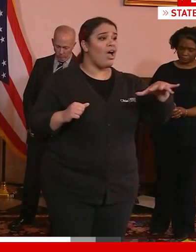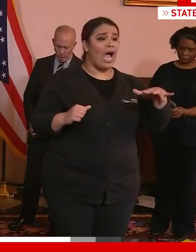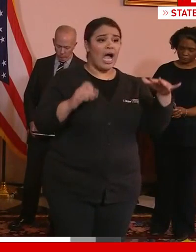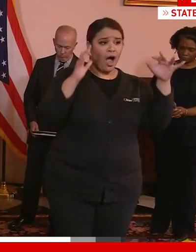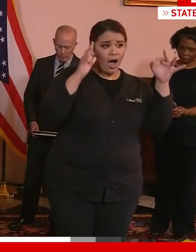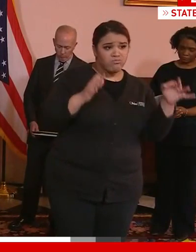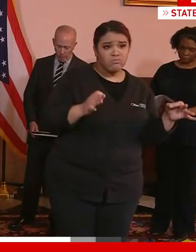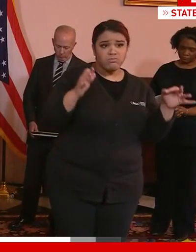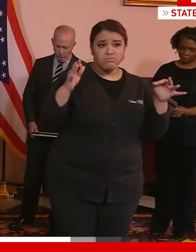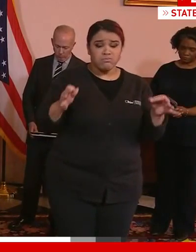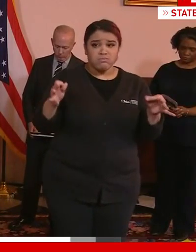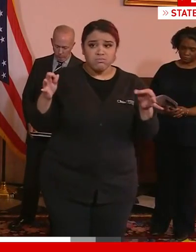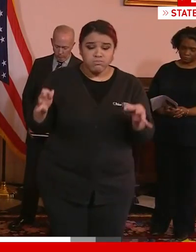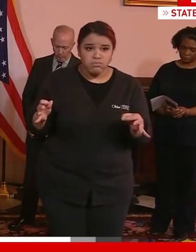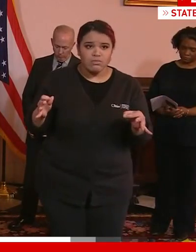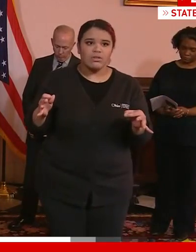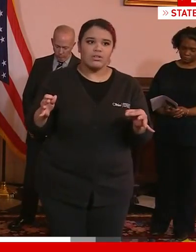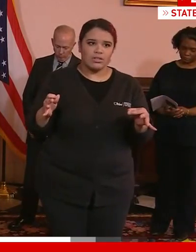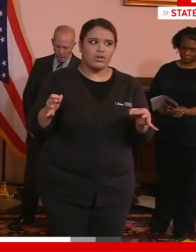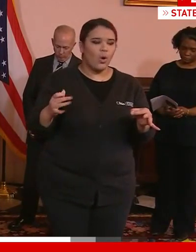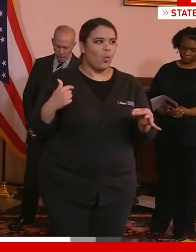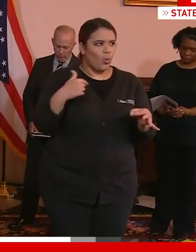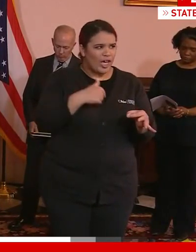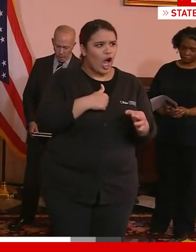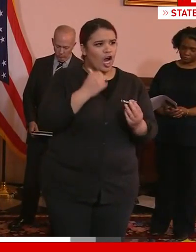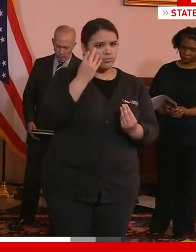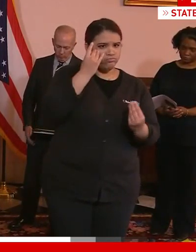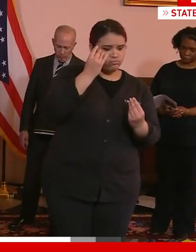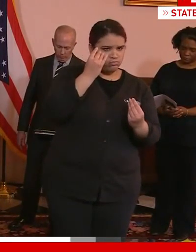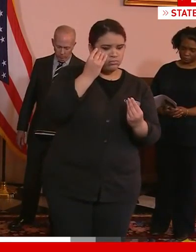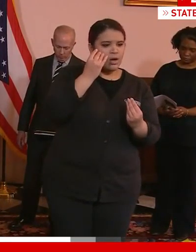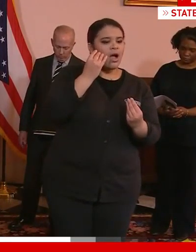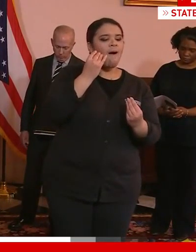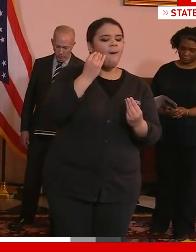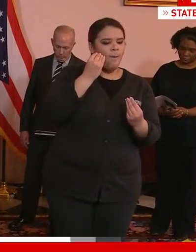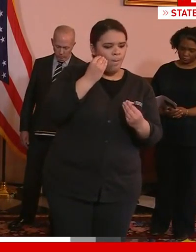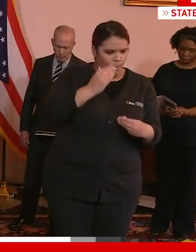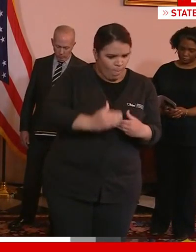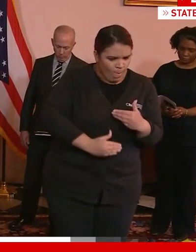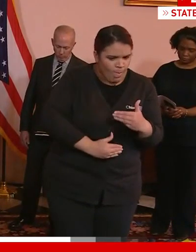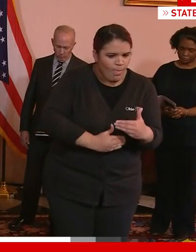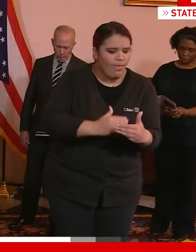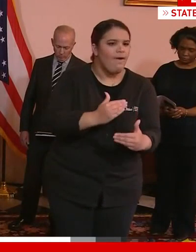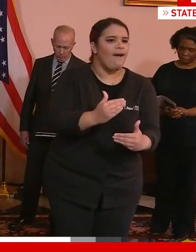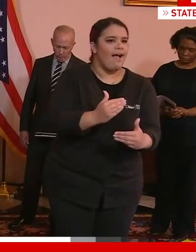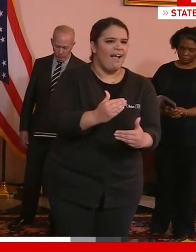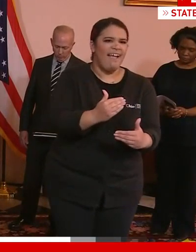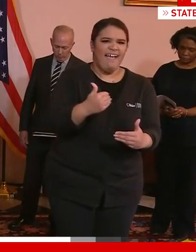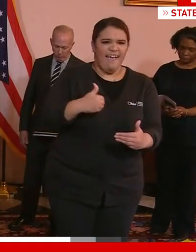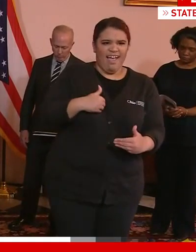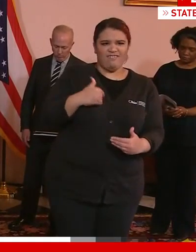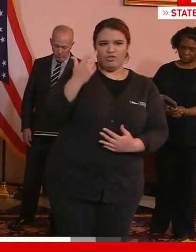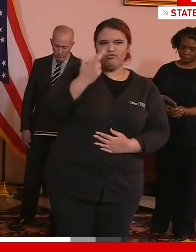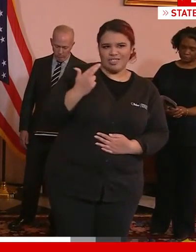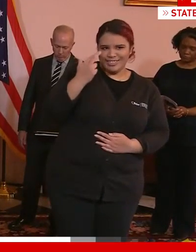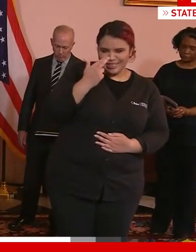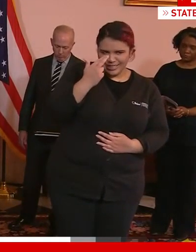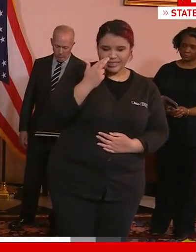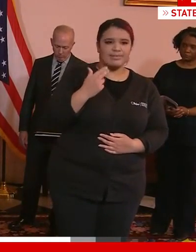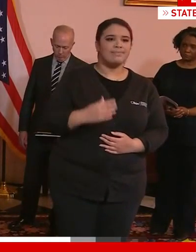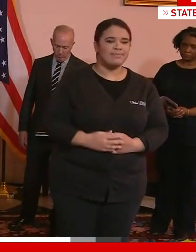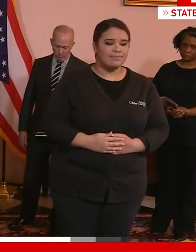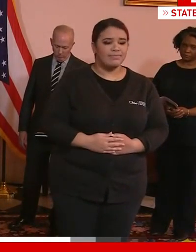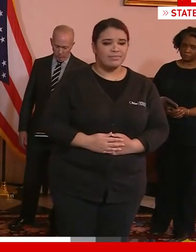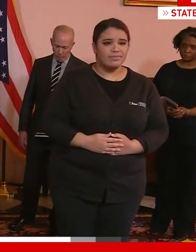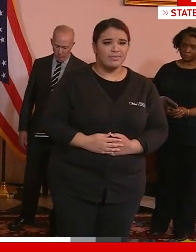through it in a lot sooner, in a sense, a lot better way. But you need to know